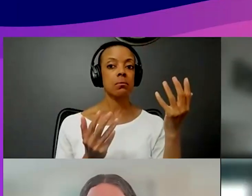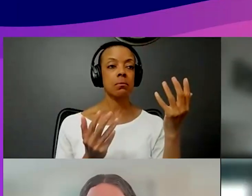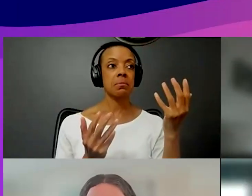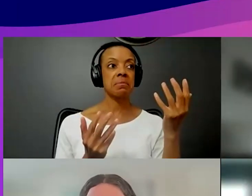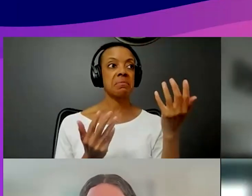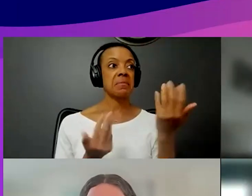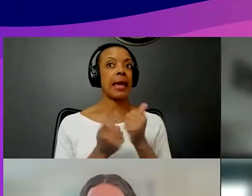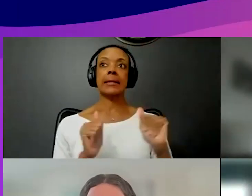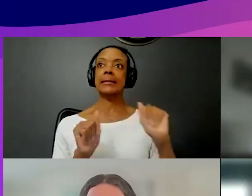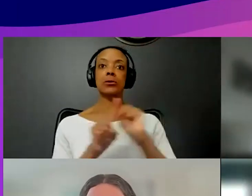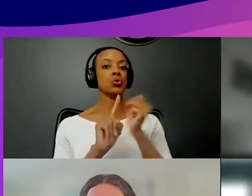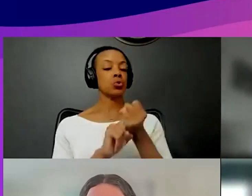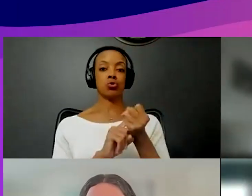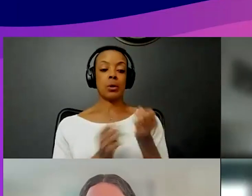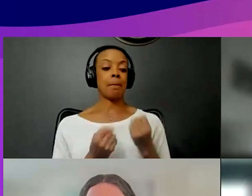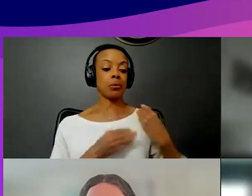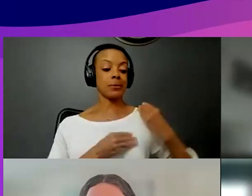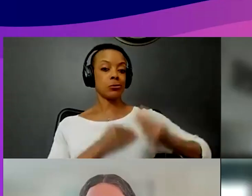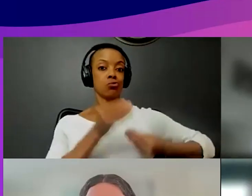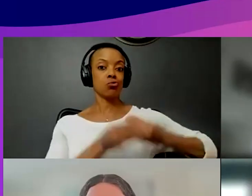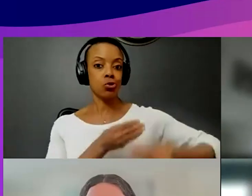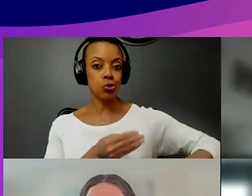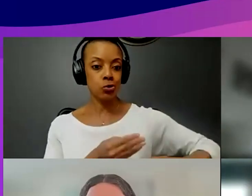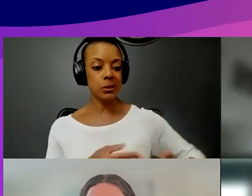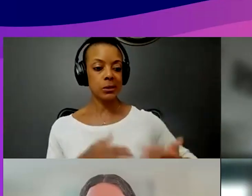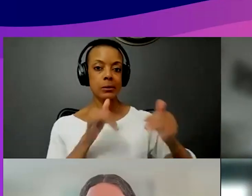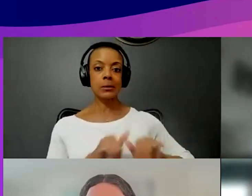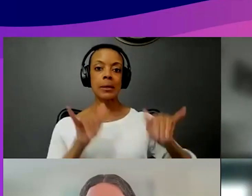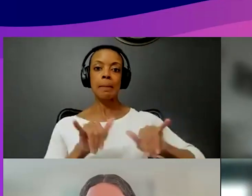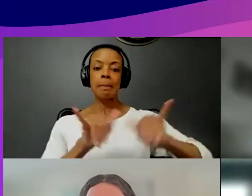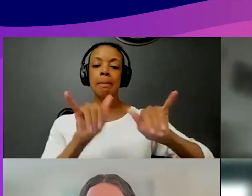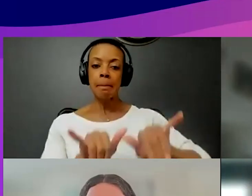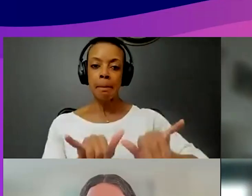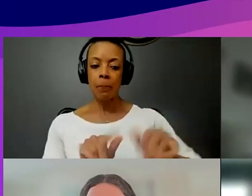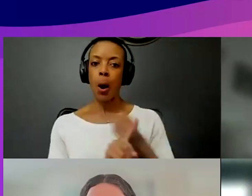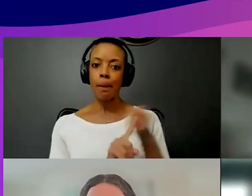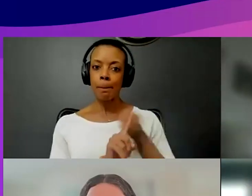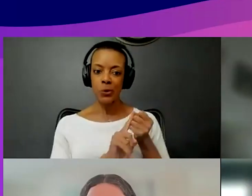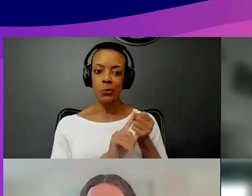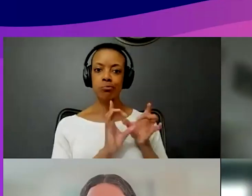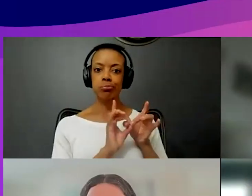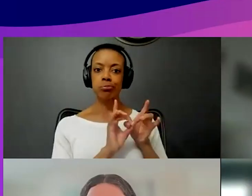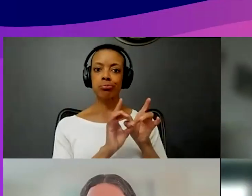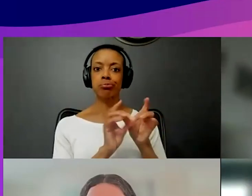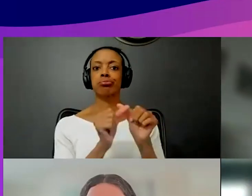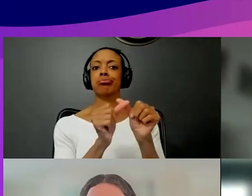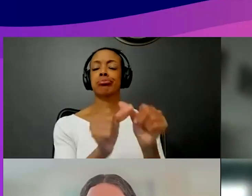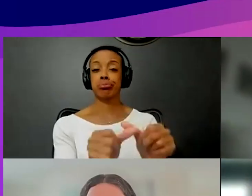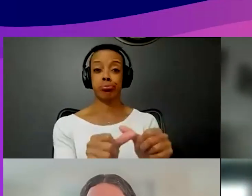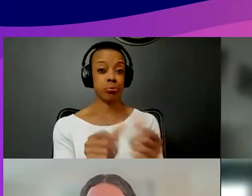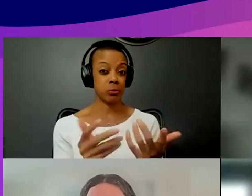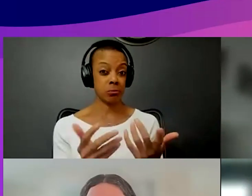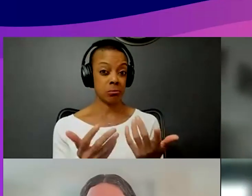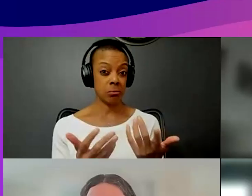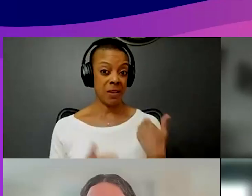those complex multi-generational aspects of abuse that might be present? Yeah, so